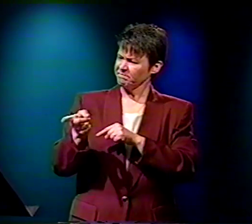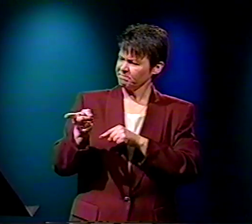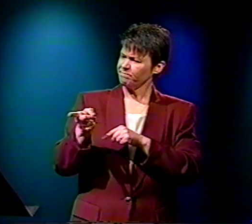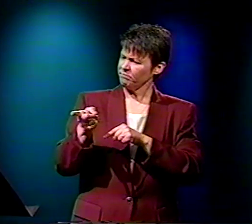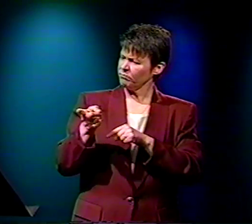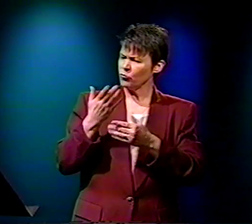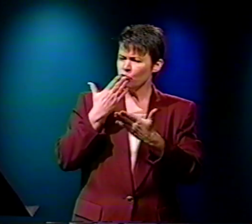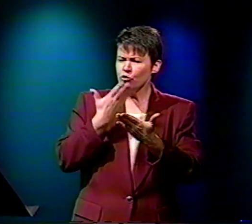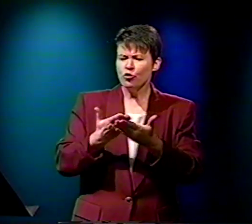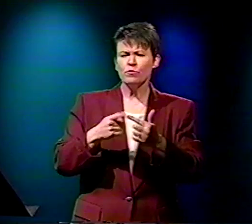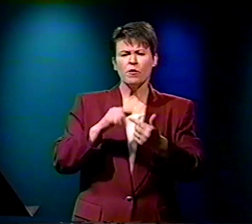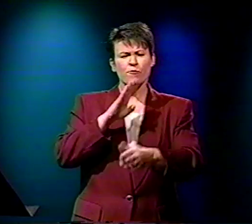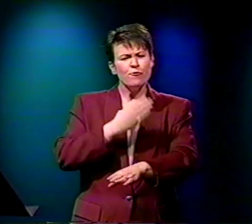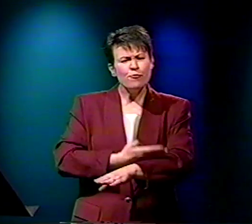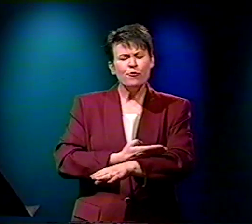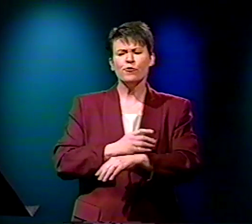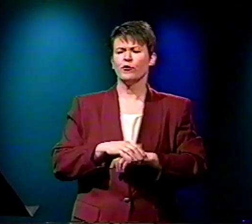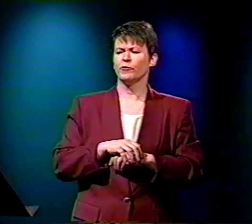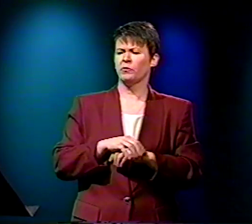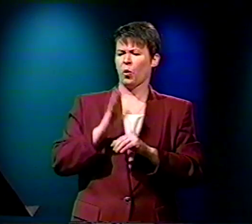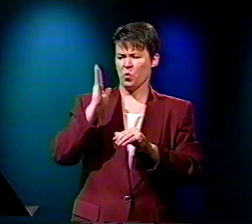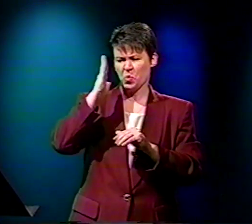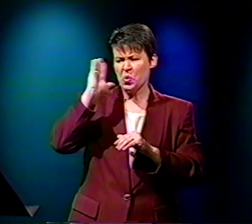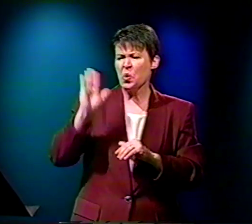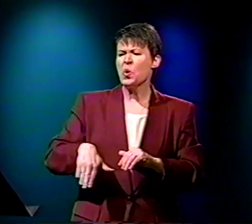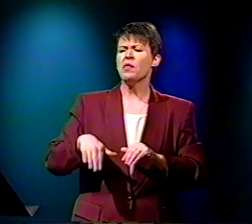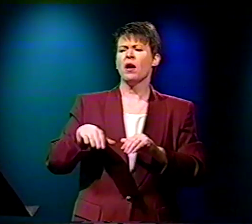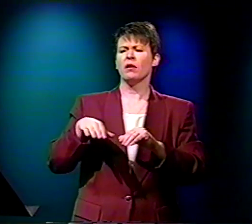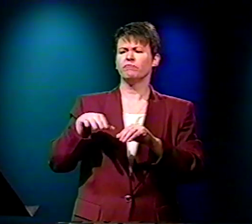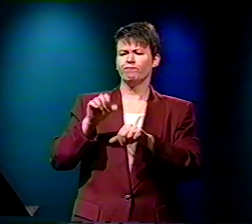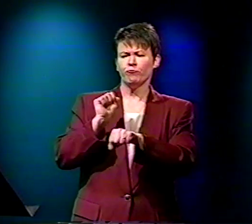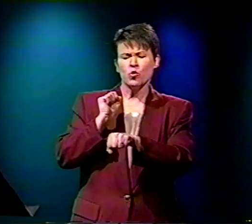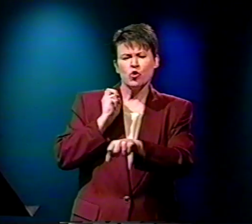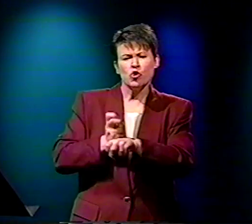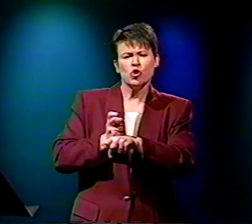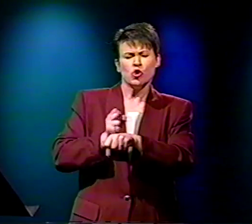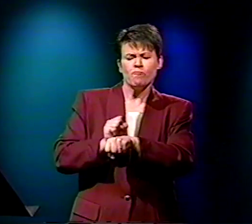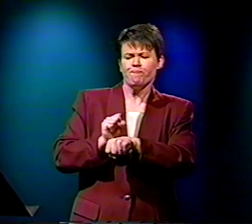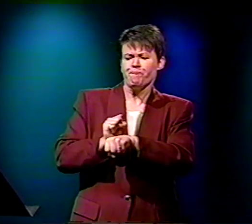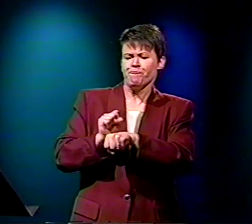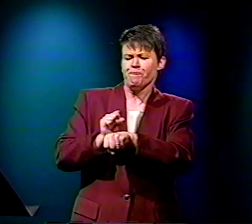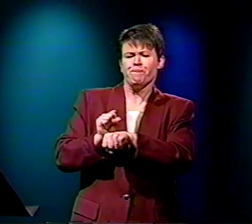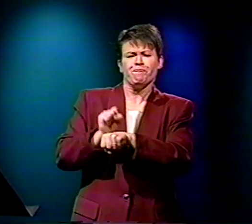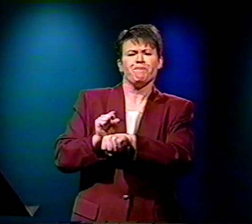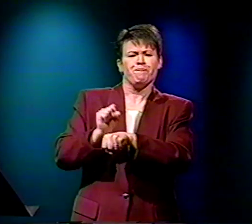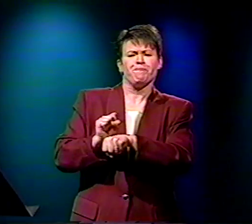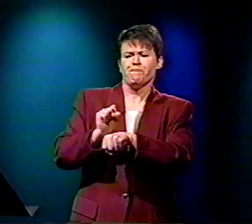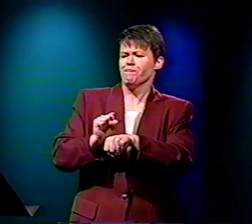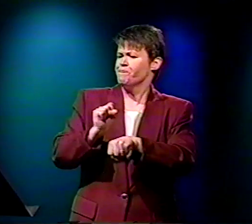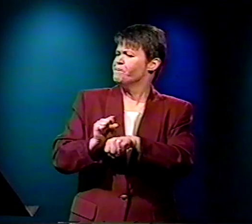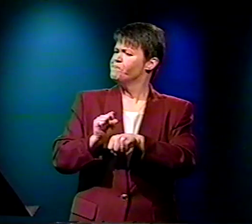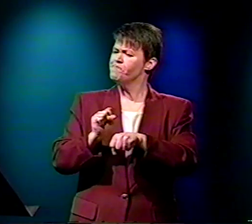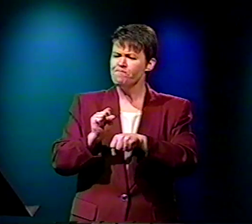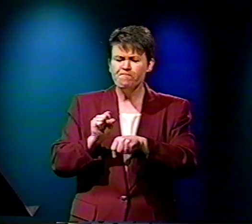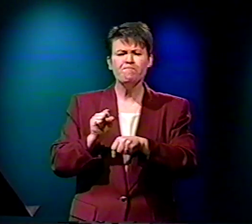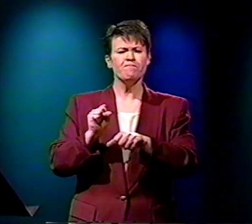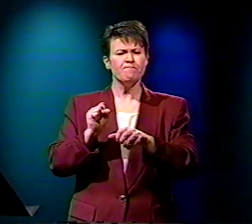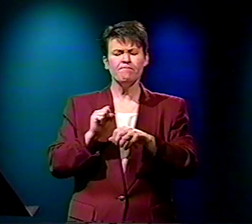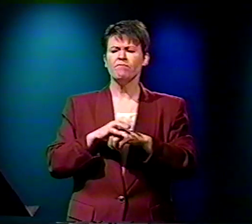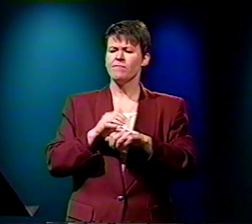But on the other hand, he's been good to my daughter. And he, I know, is a hard worker, and